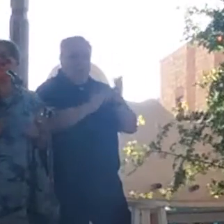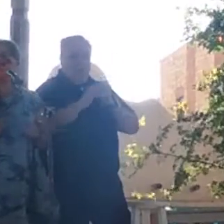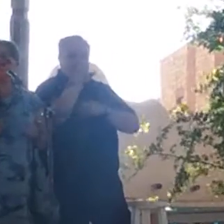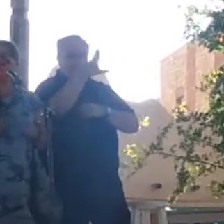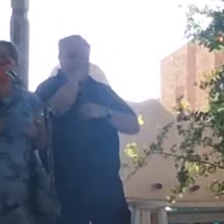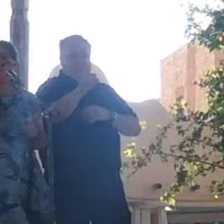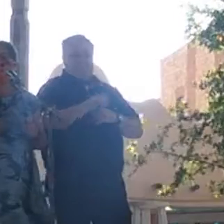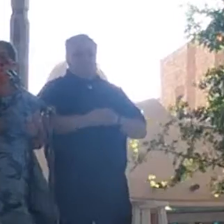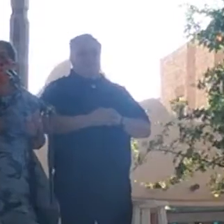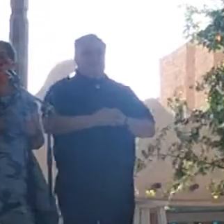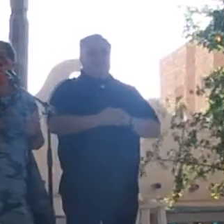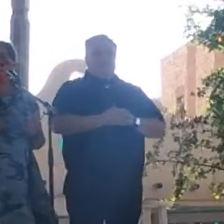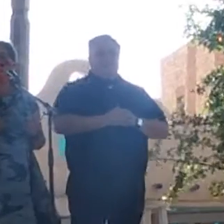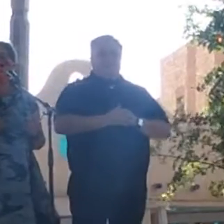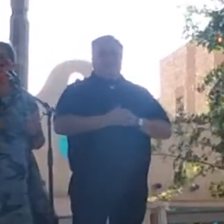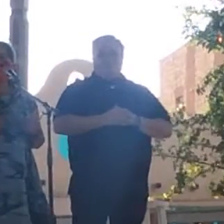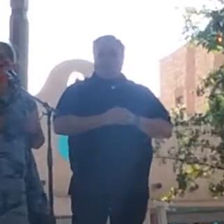United States.